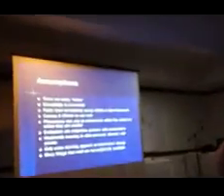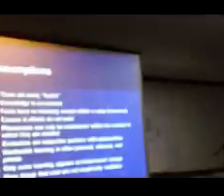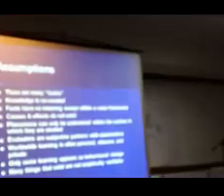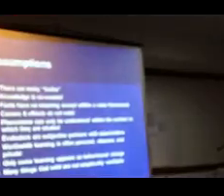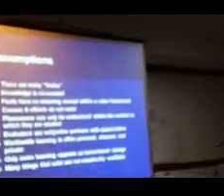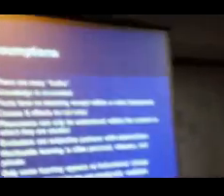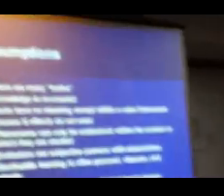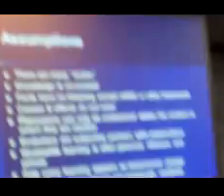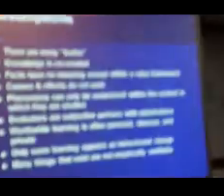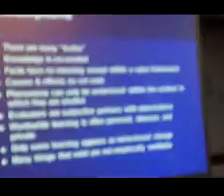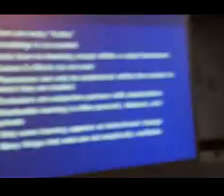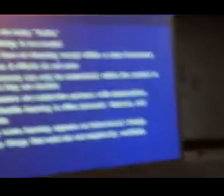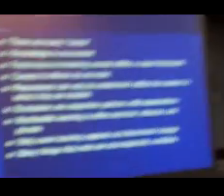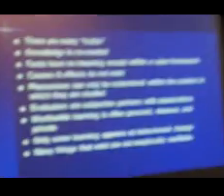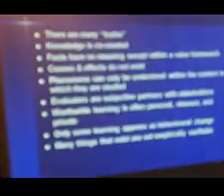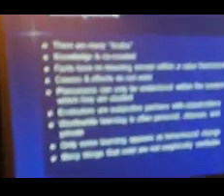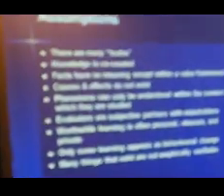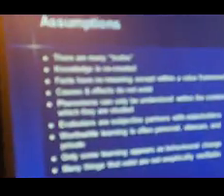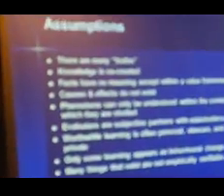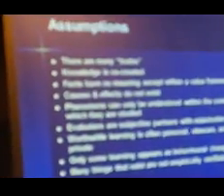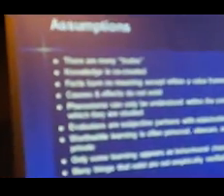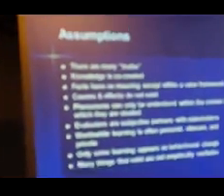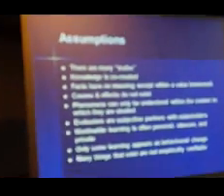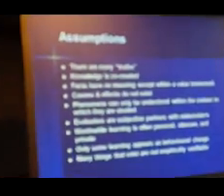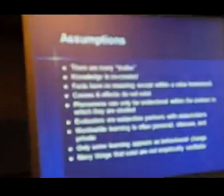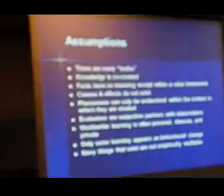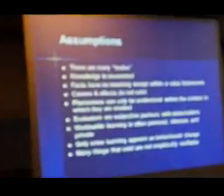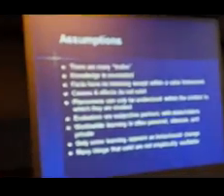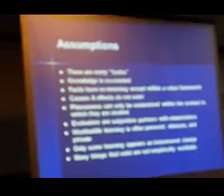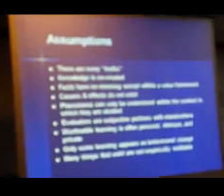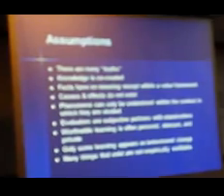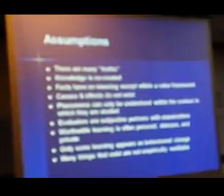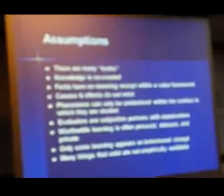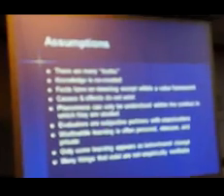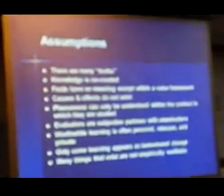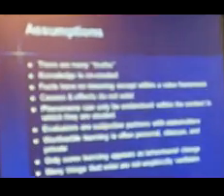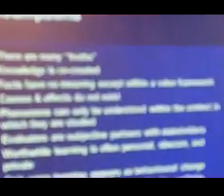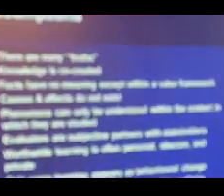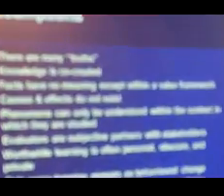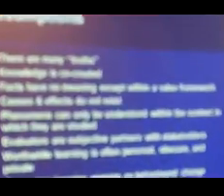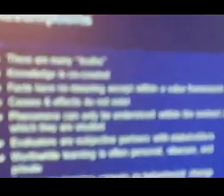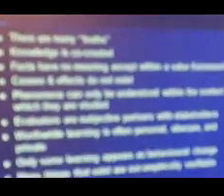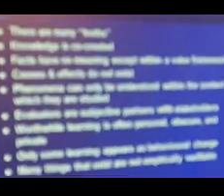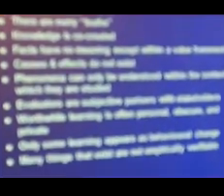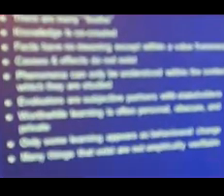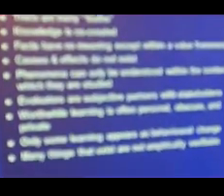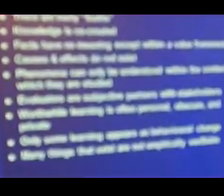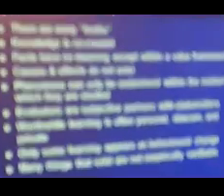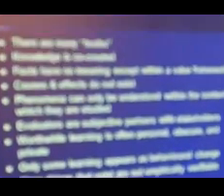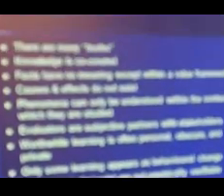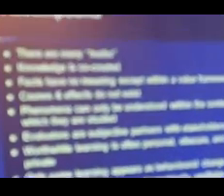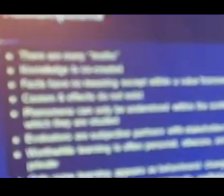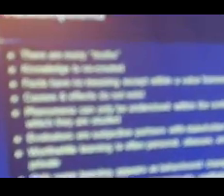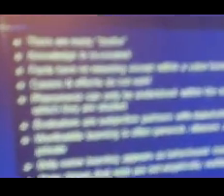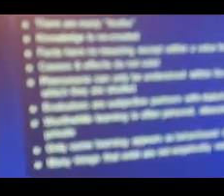it. The facts have no meaning without a value framework. We all hold values, we all act on our